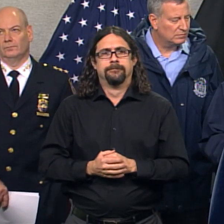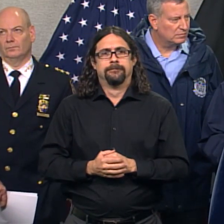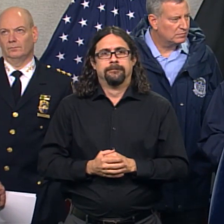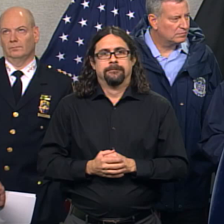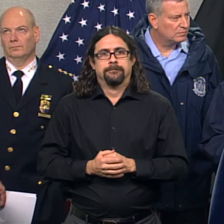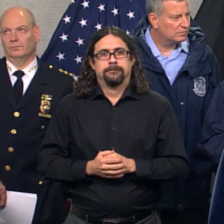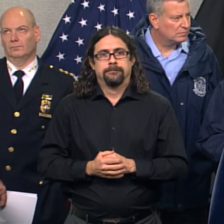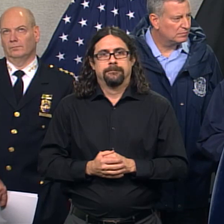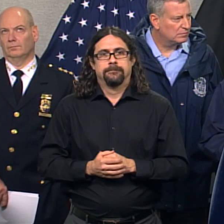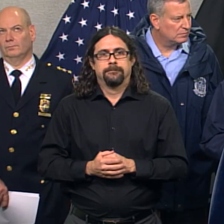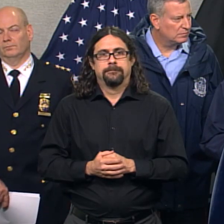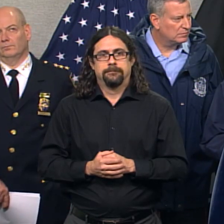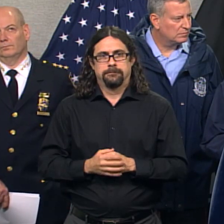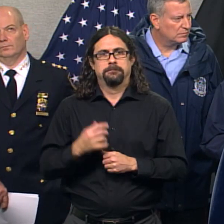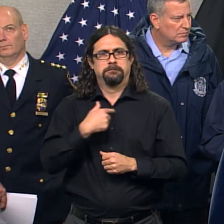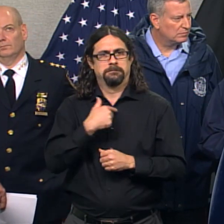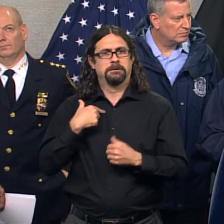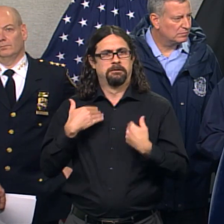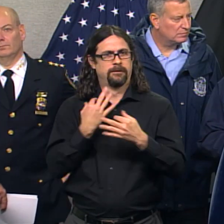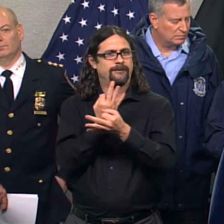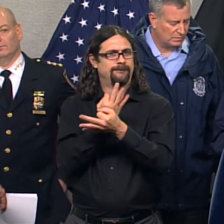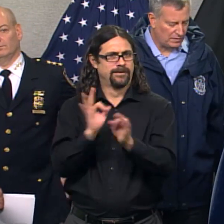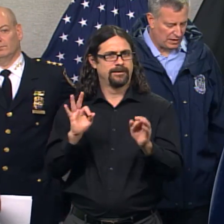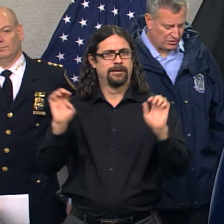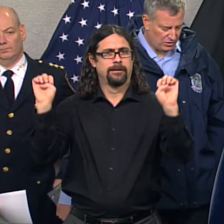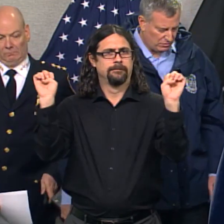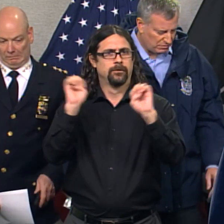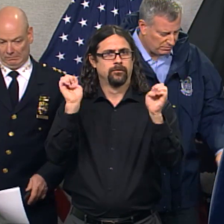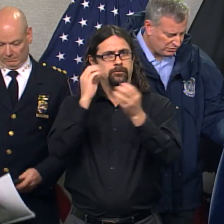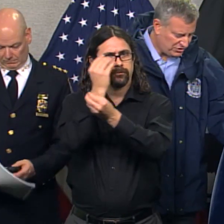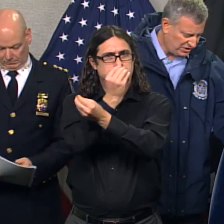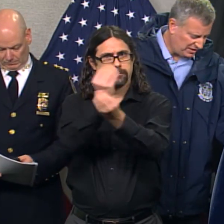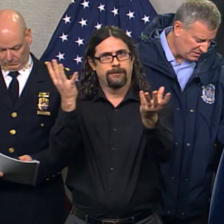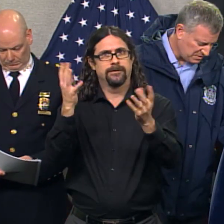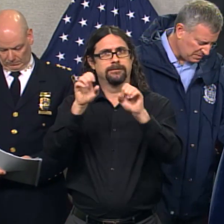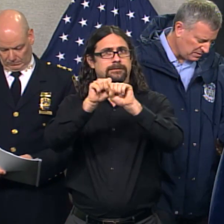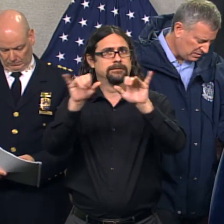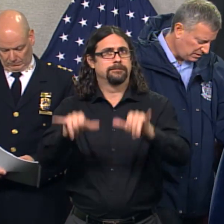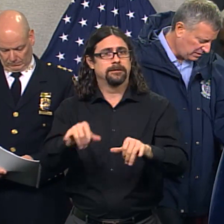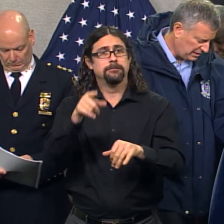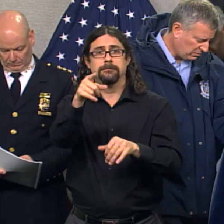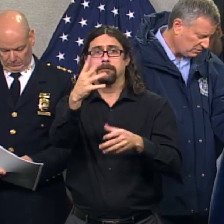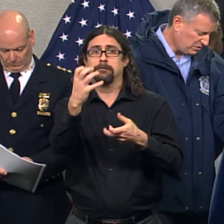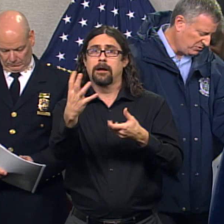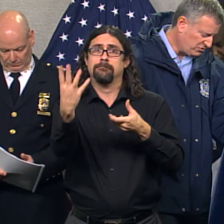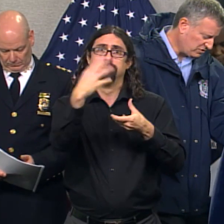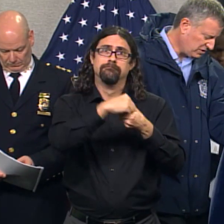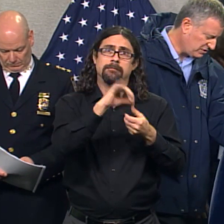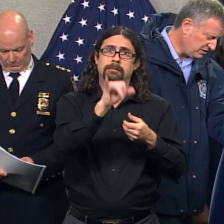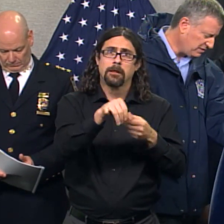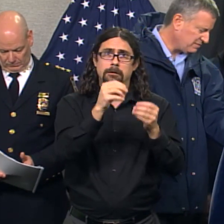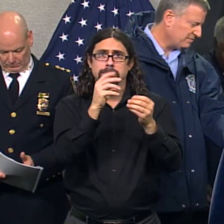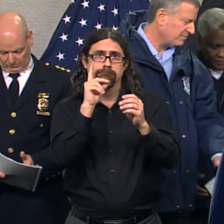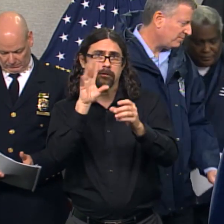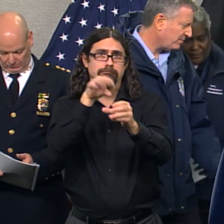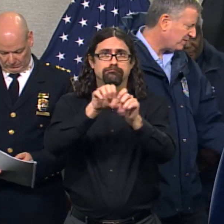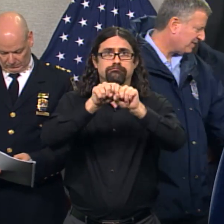you have a problem, always call 311. Thank you, Mr. Mayor. Thank you. Appreciate it. And now, Commissioner